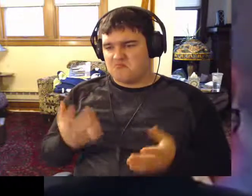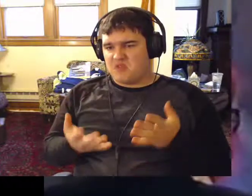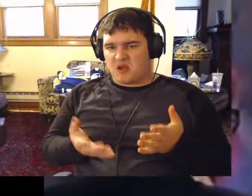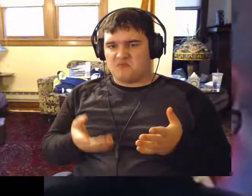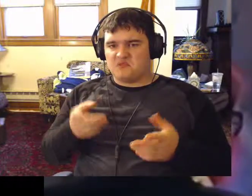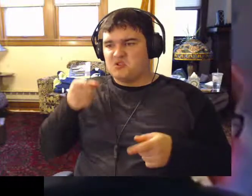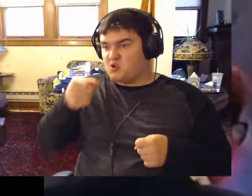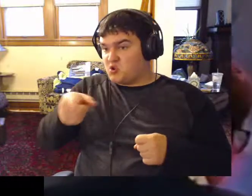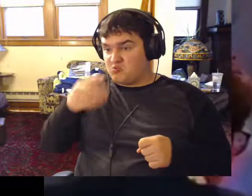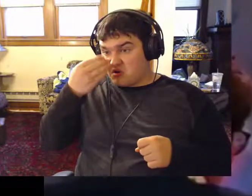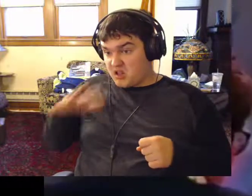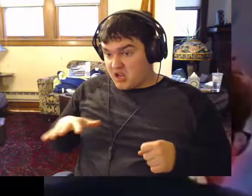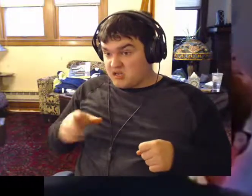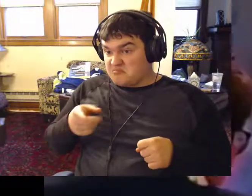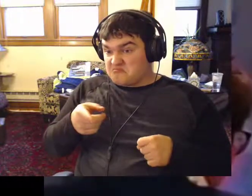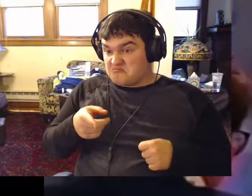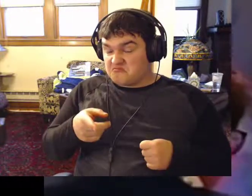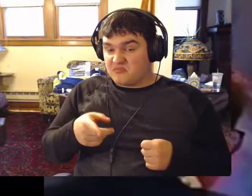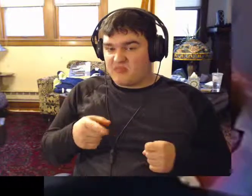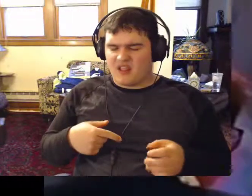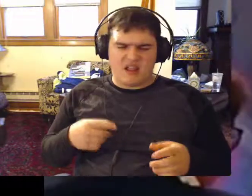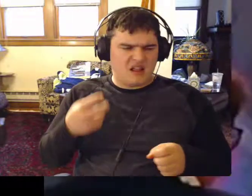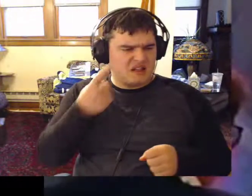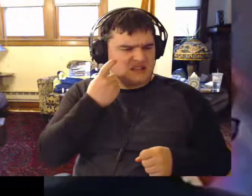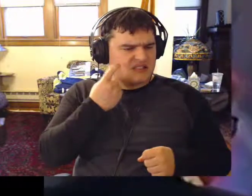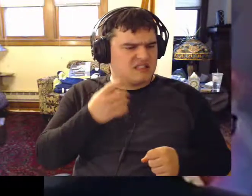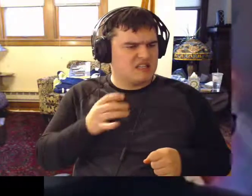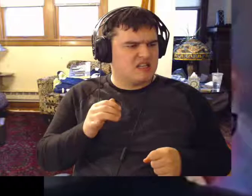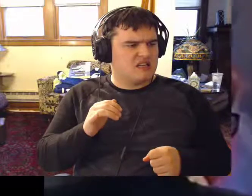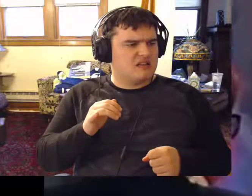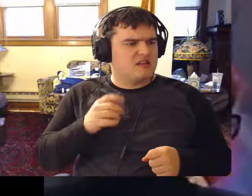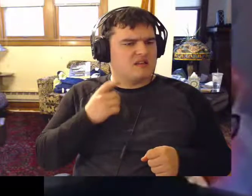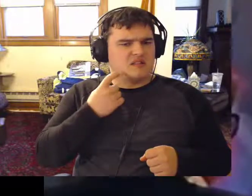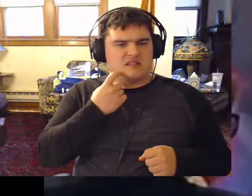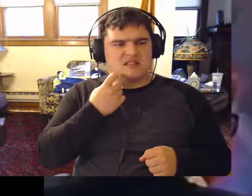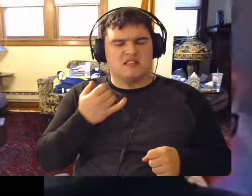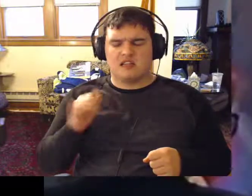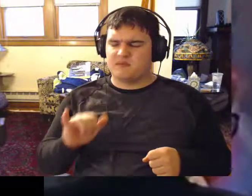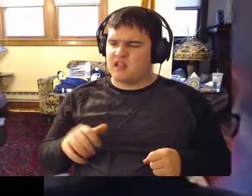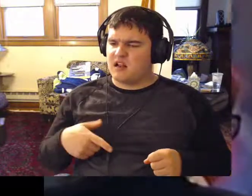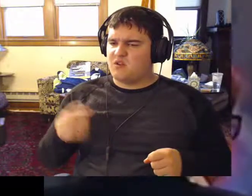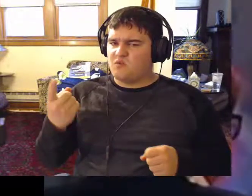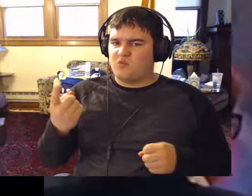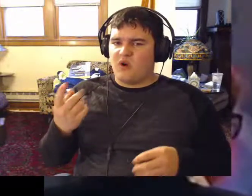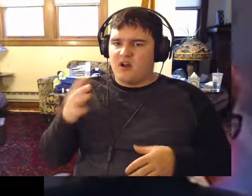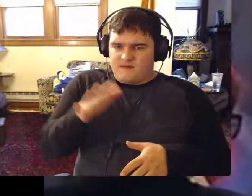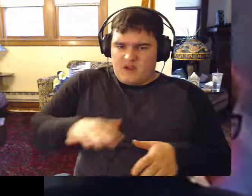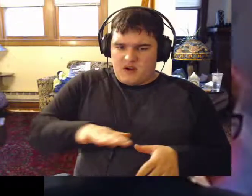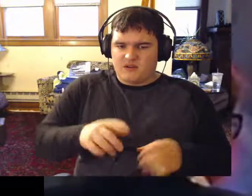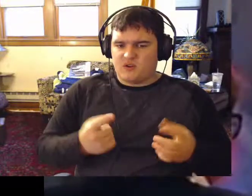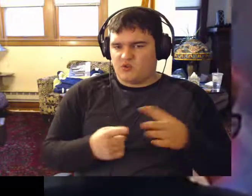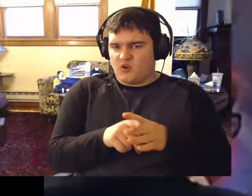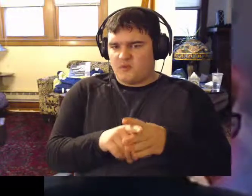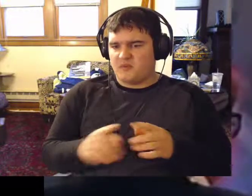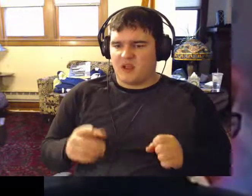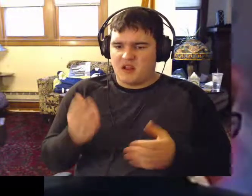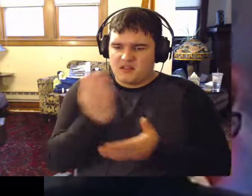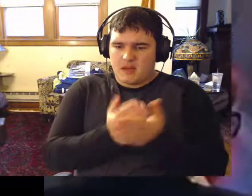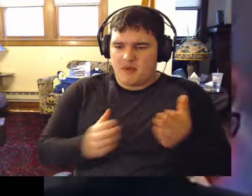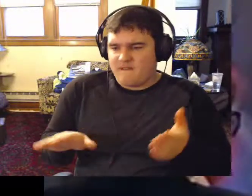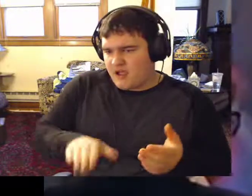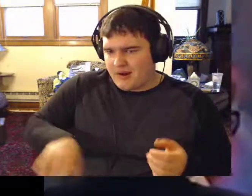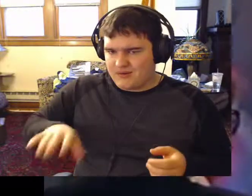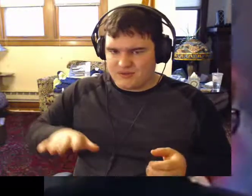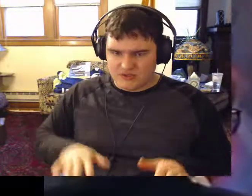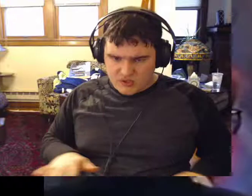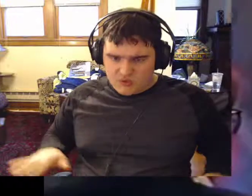neglected? It seems like that could be one of the areas that would show up in some of our children who